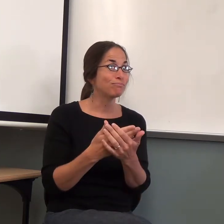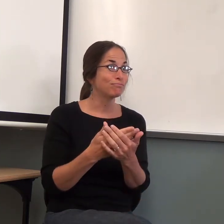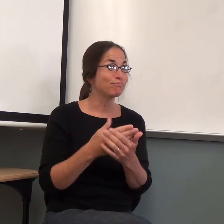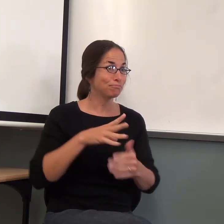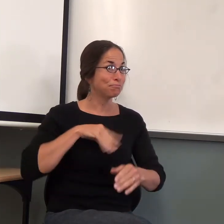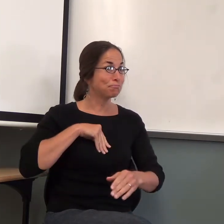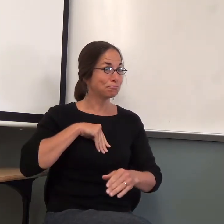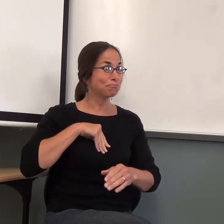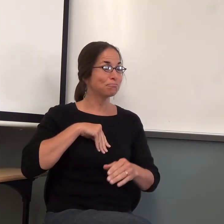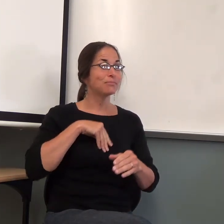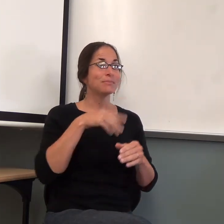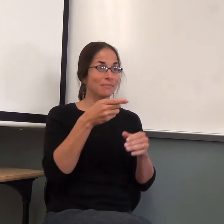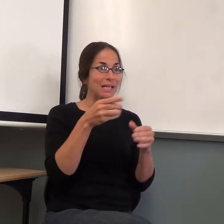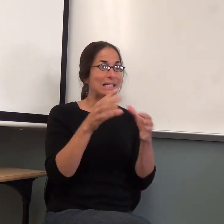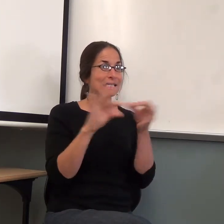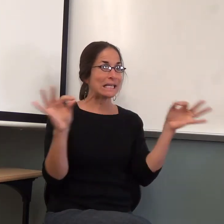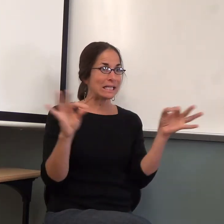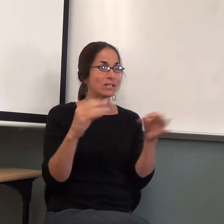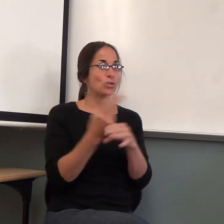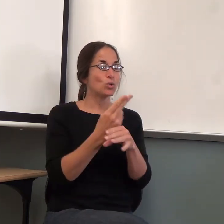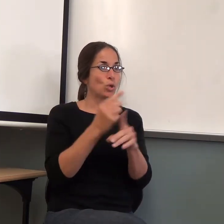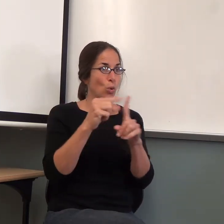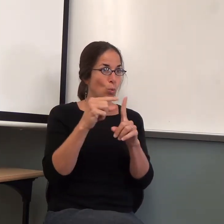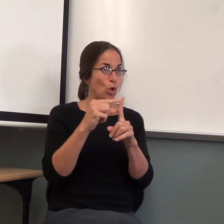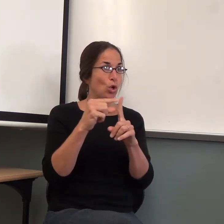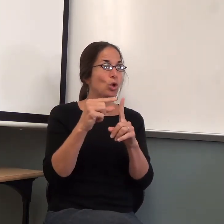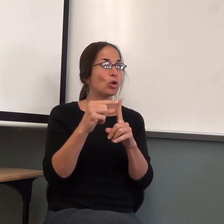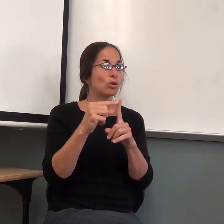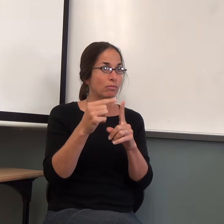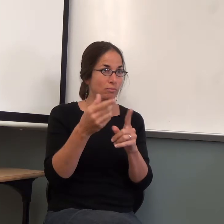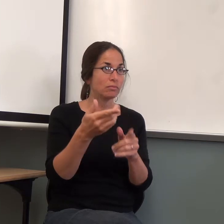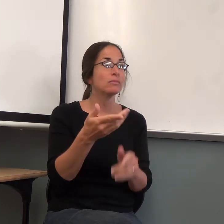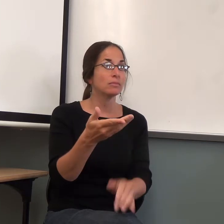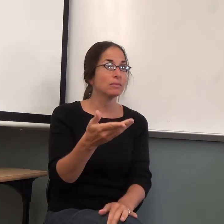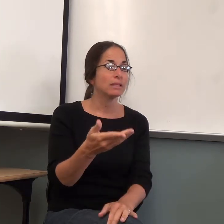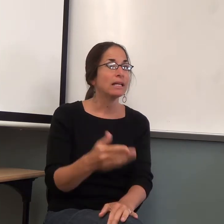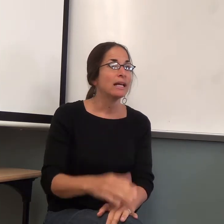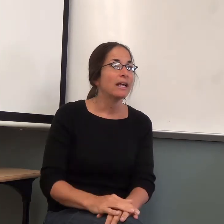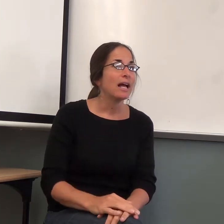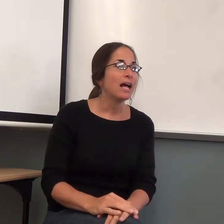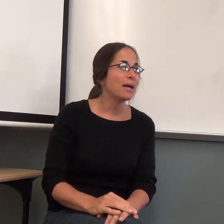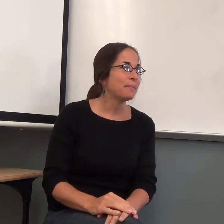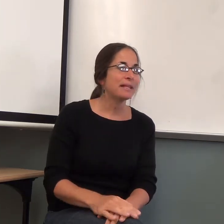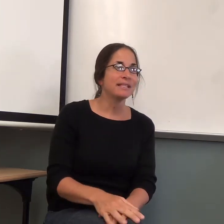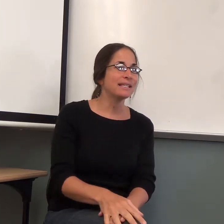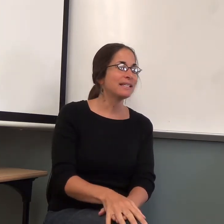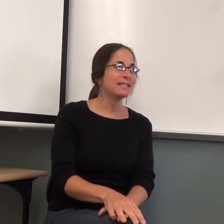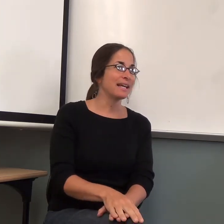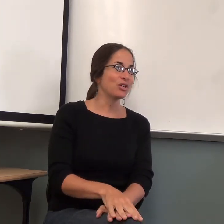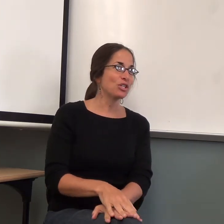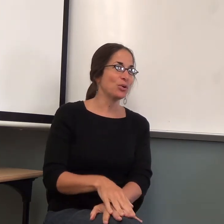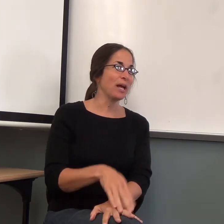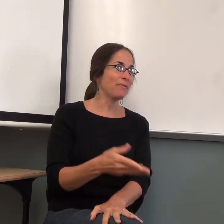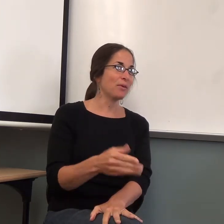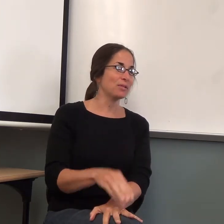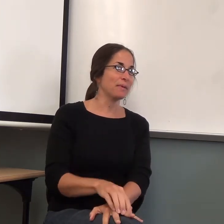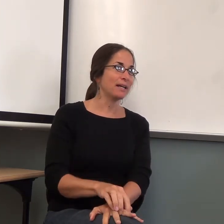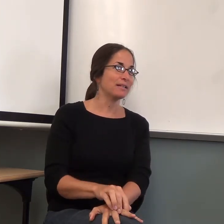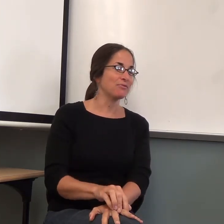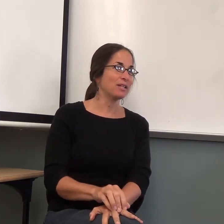That's a sentence using the word, and that's what we were looking for in the homework. Yeah, the sentence I actually don't have. That was my definition.